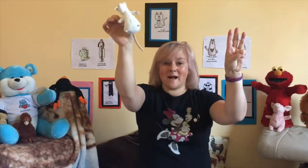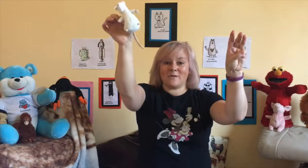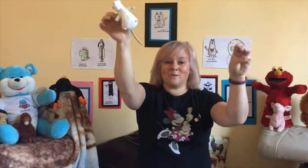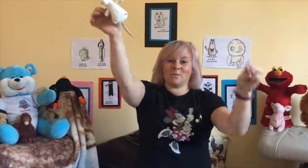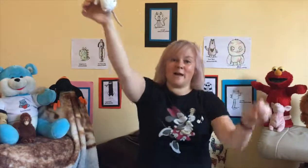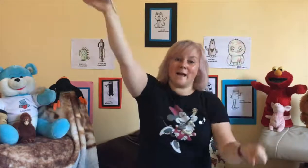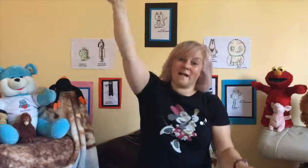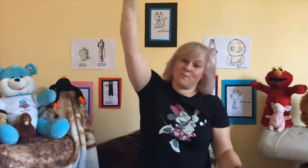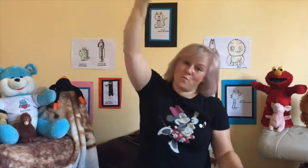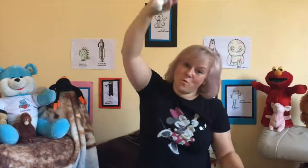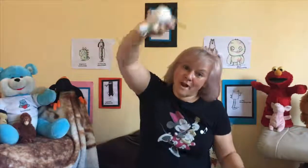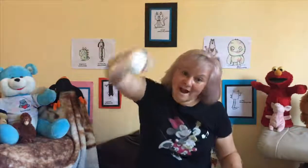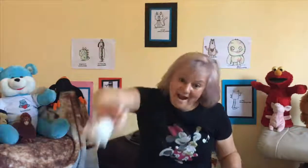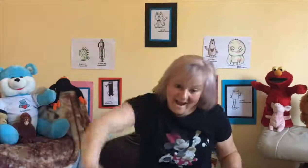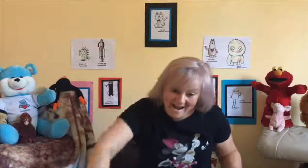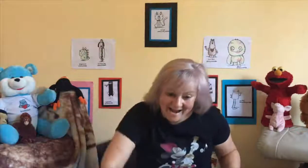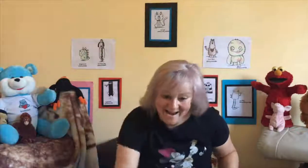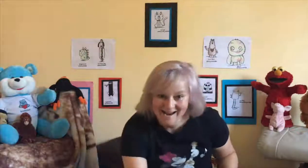mouse went